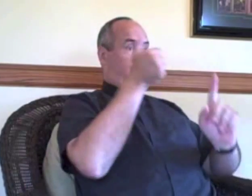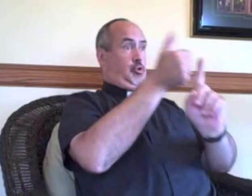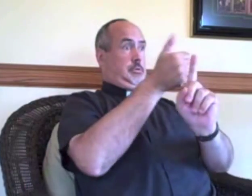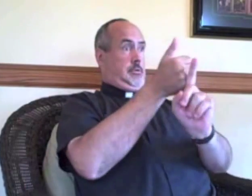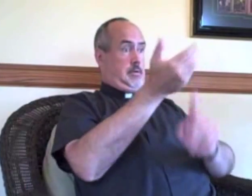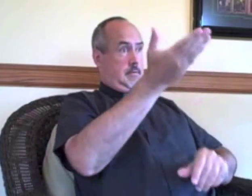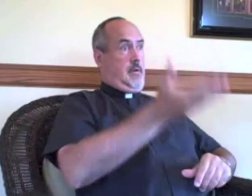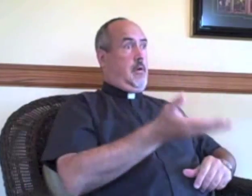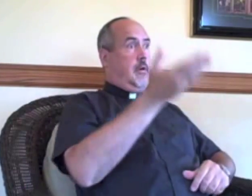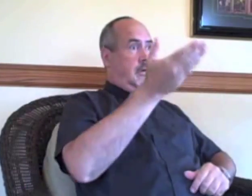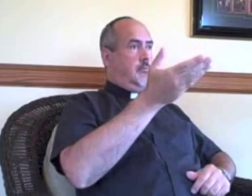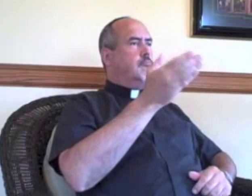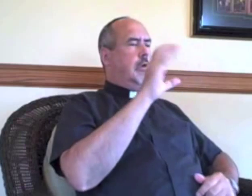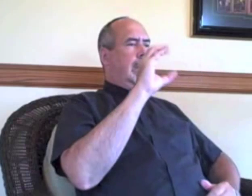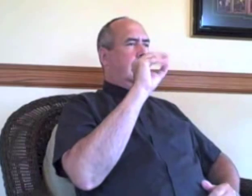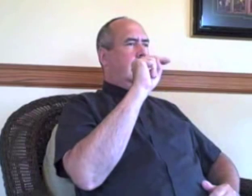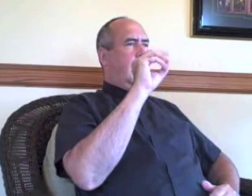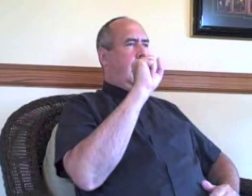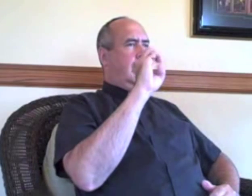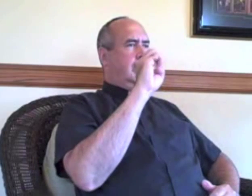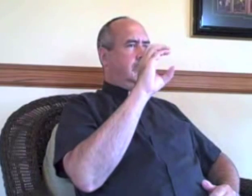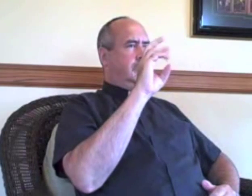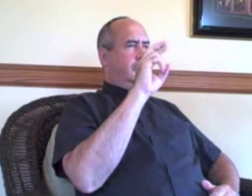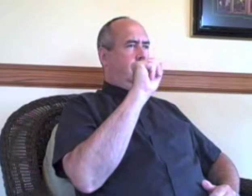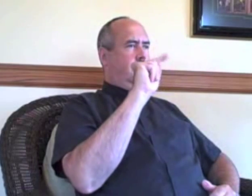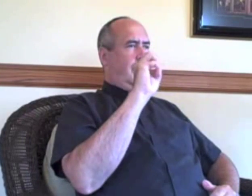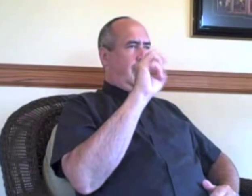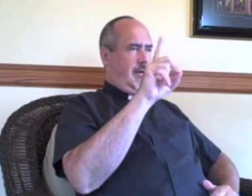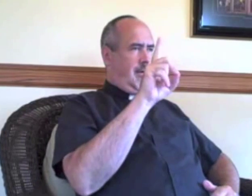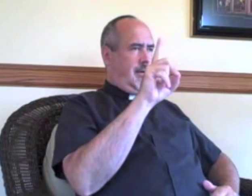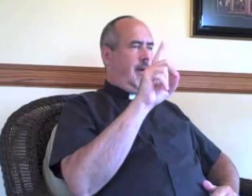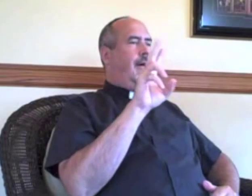I know that you are a consecrated virgin.